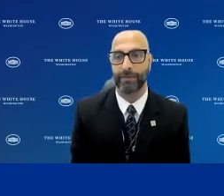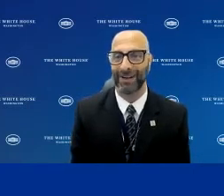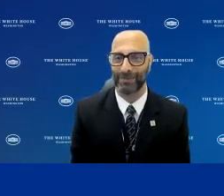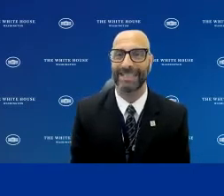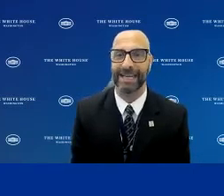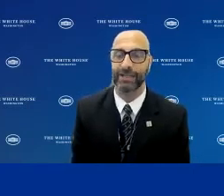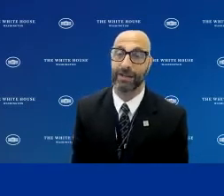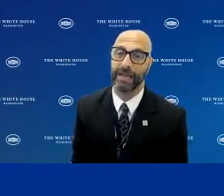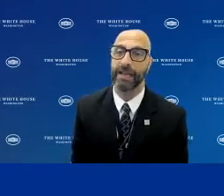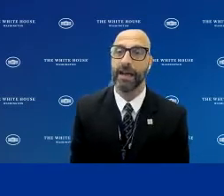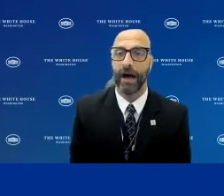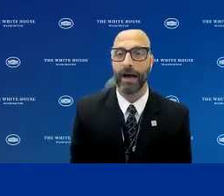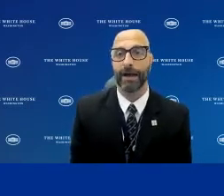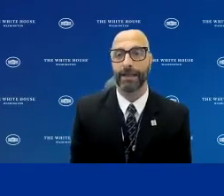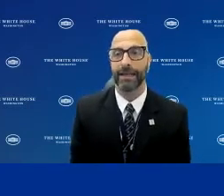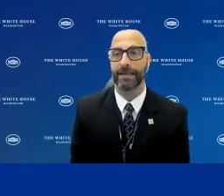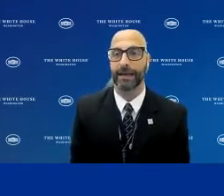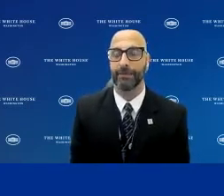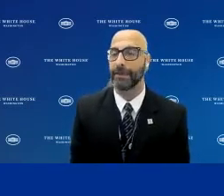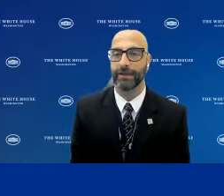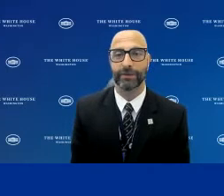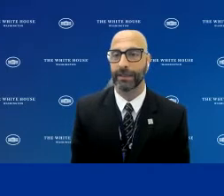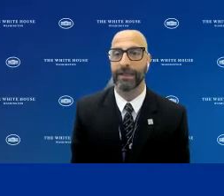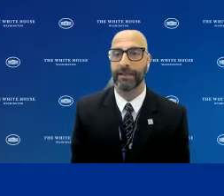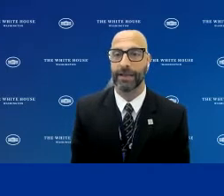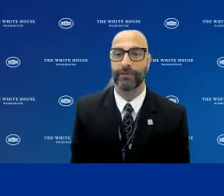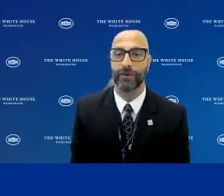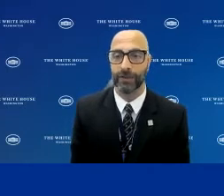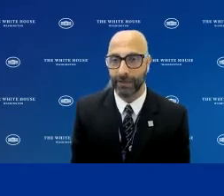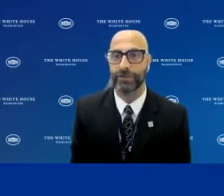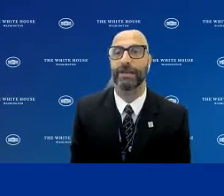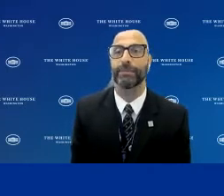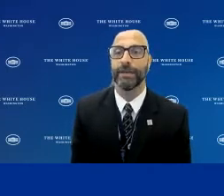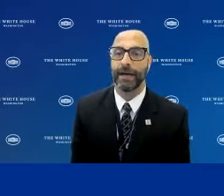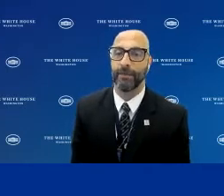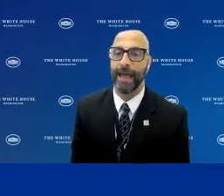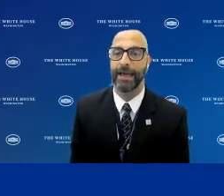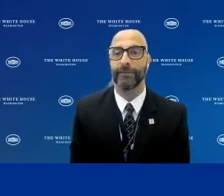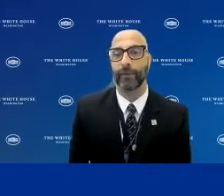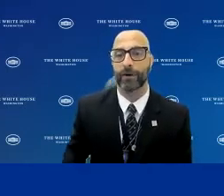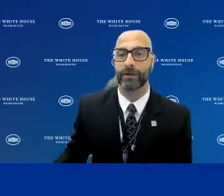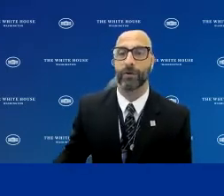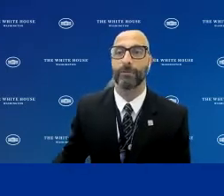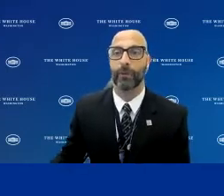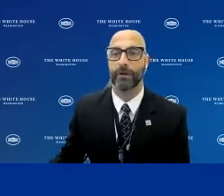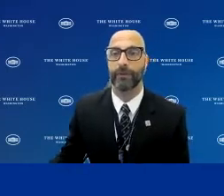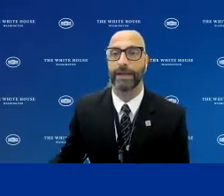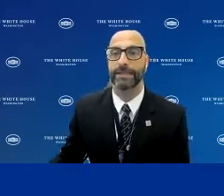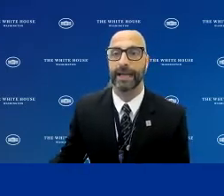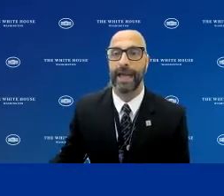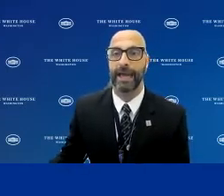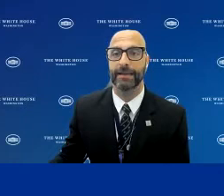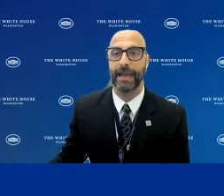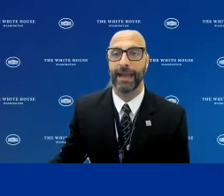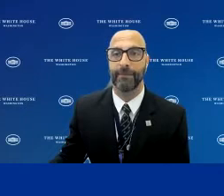as sort of the medical piece in HIV. I think really thank you for your leadership and for your